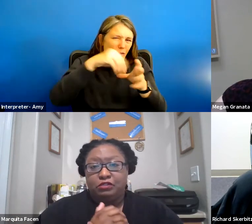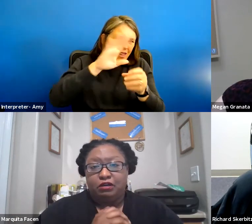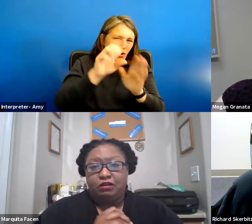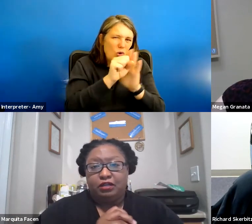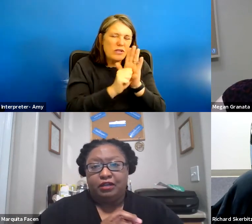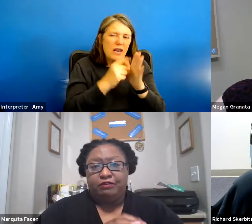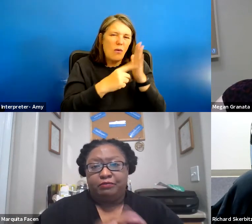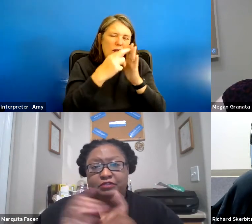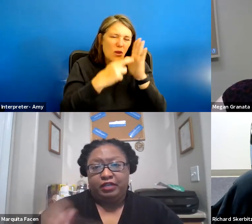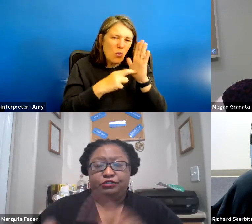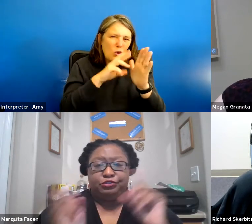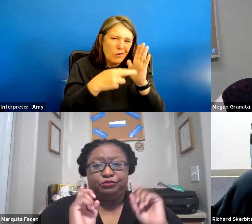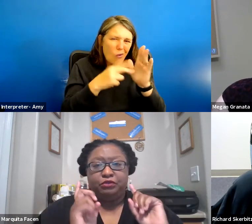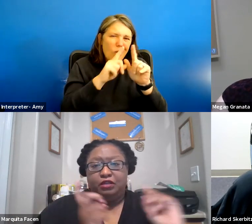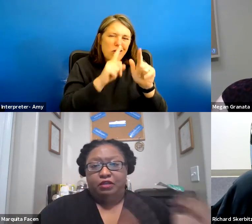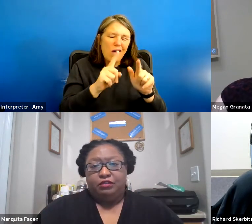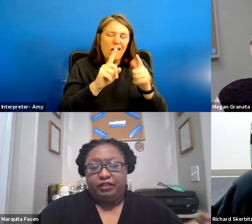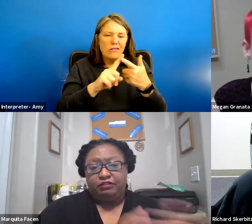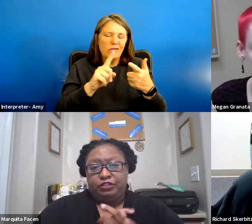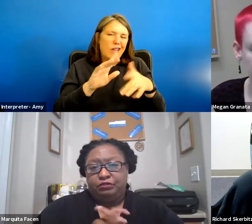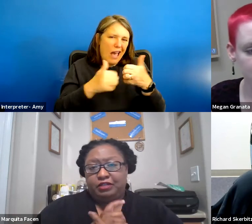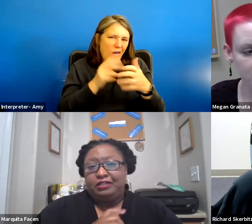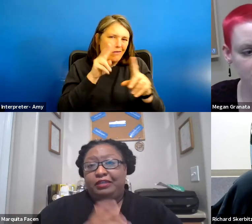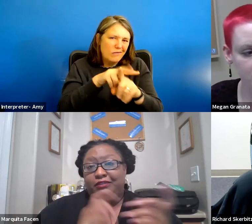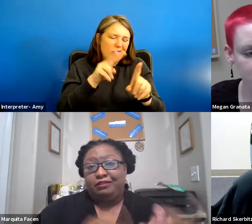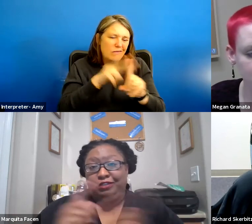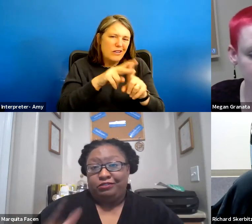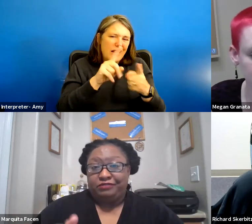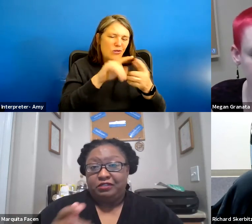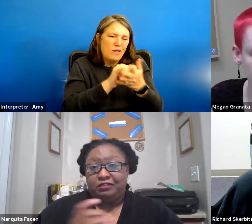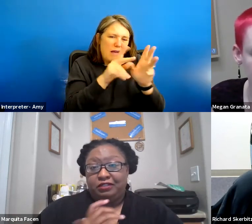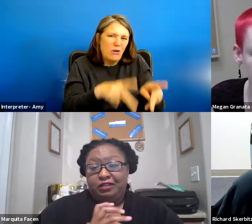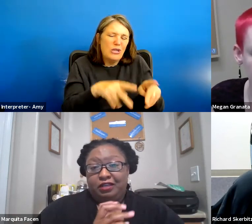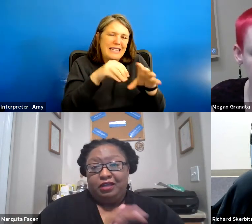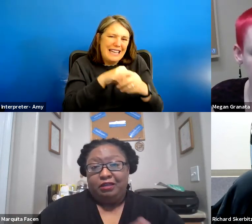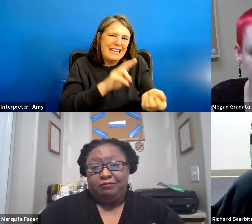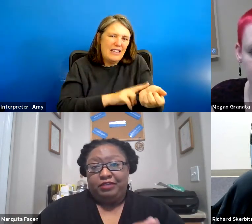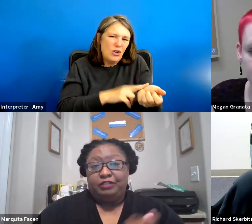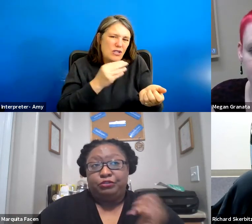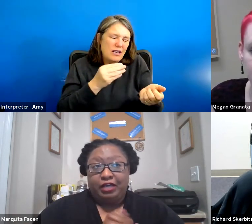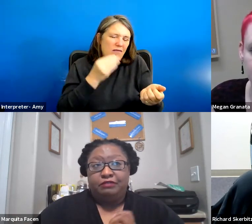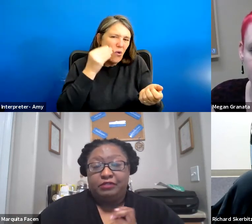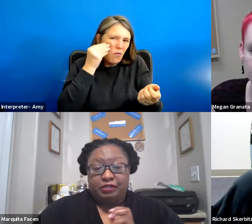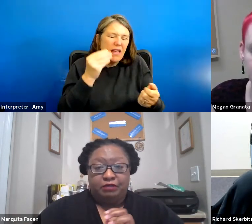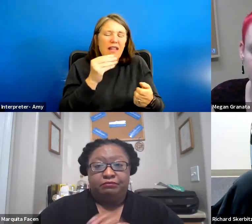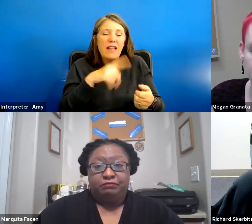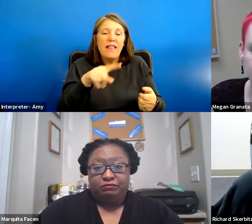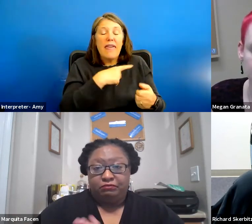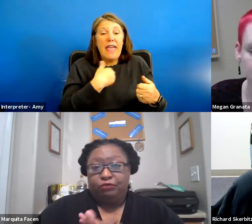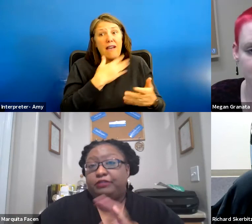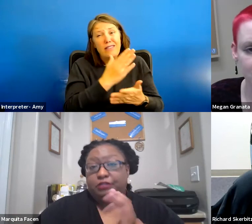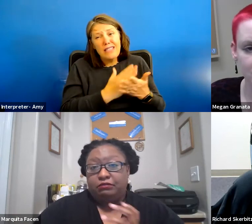the rules are and how it pertains to the individual that's in the nursing facility. They do have